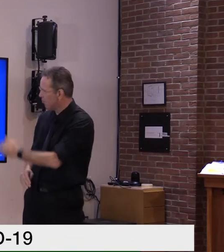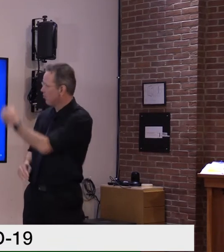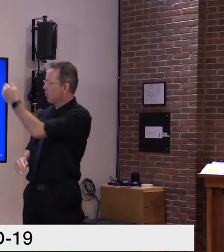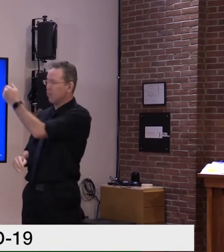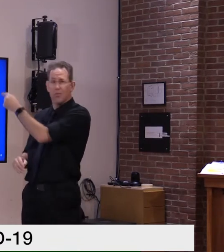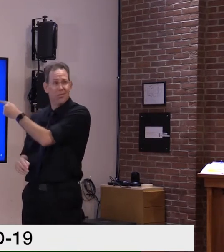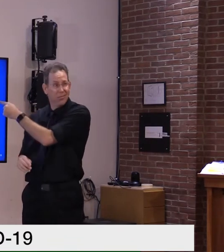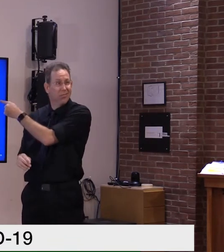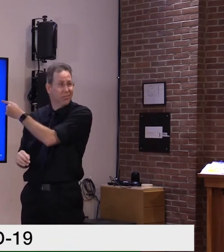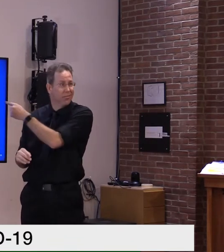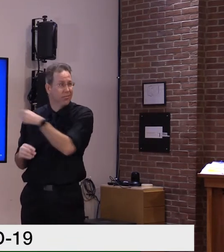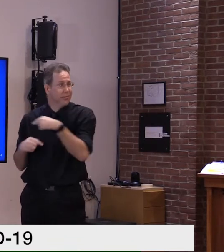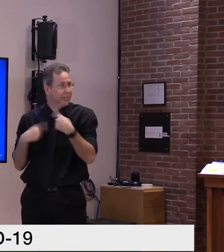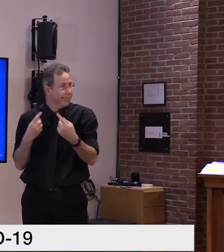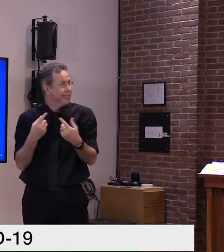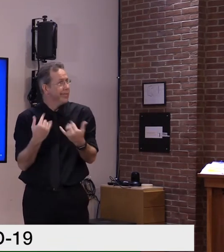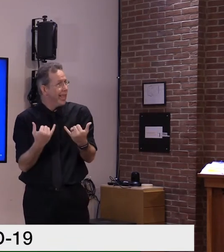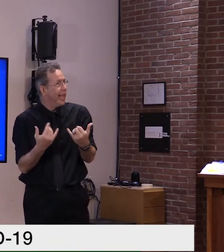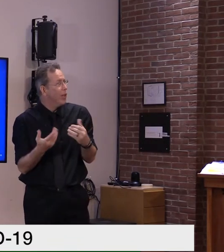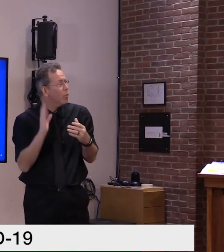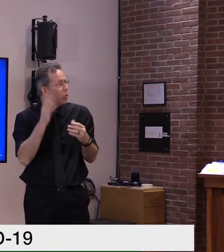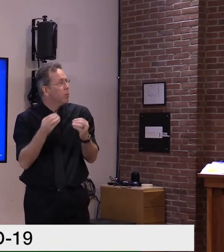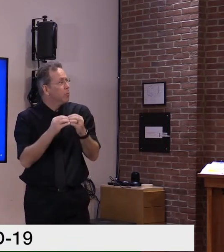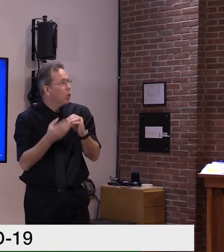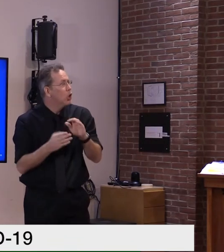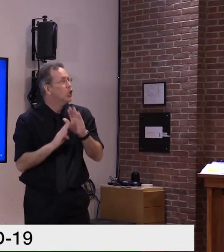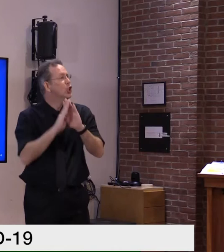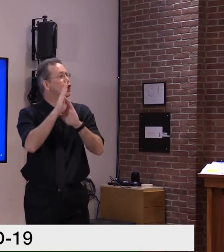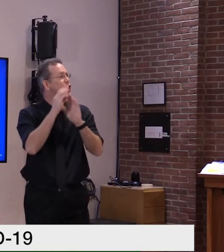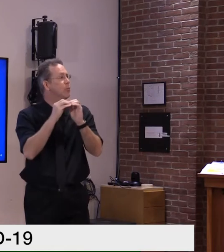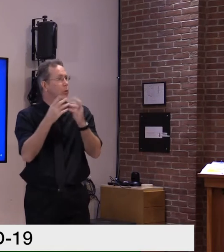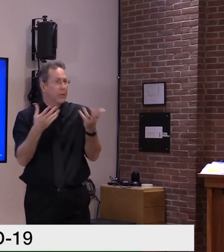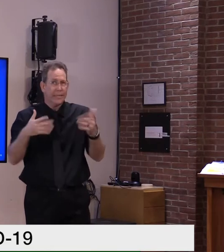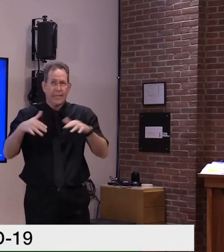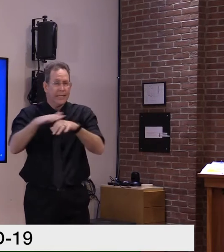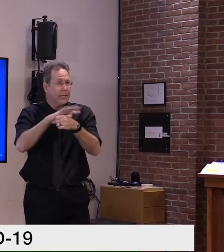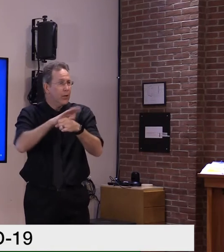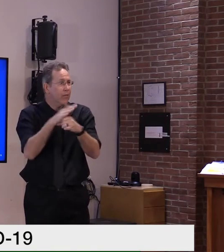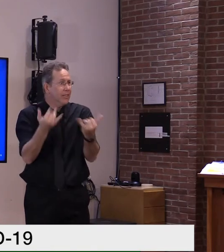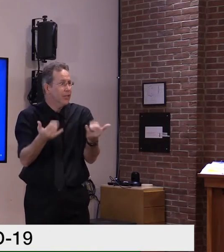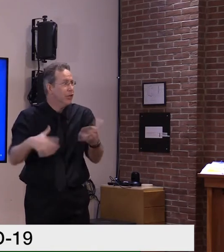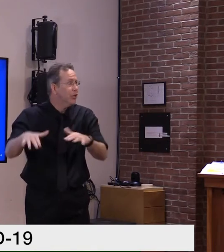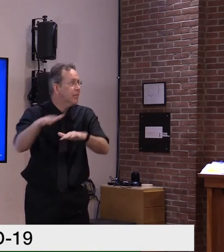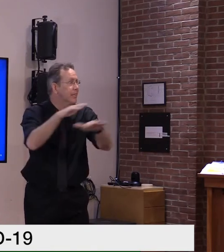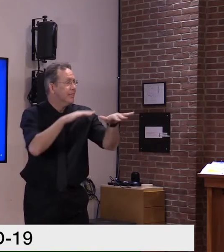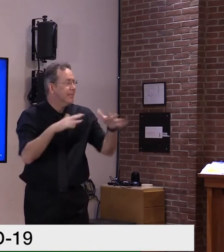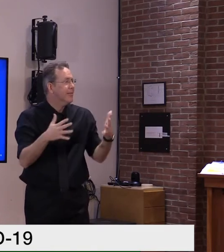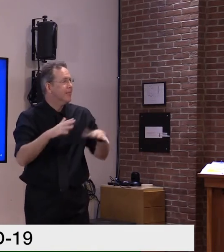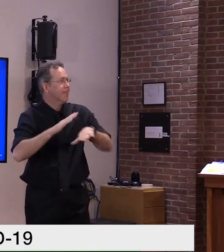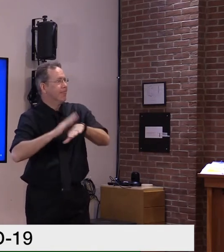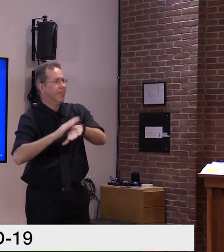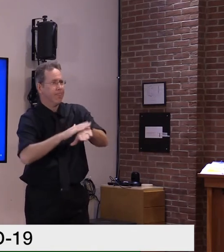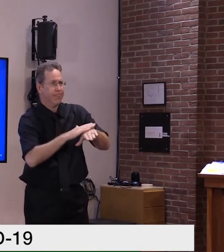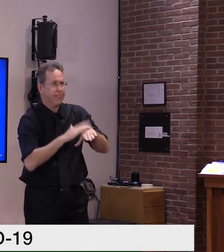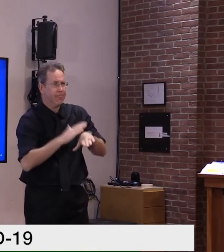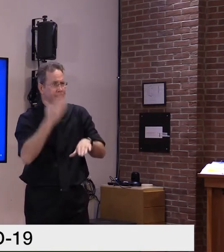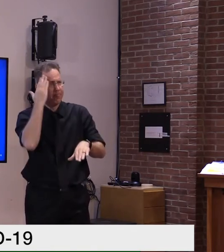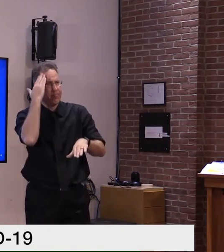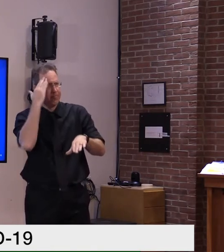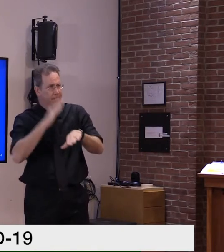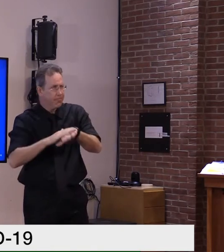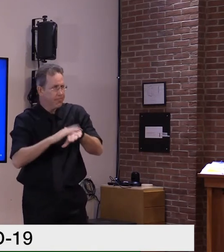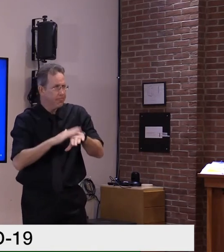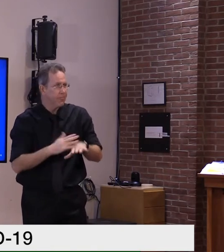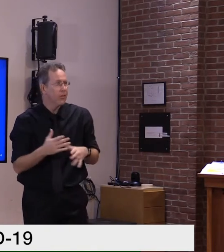This means we still have an elevated risk of coming into contact with someone who is infectious, and we must be careful and continue to